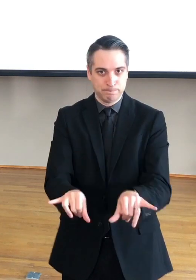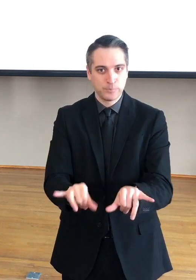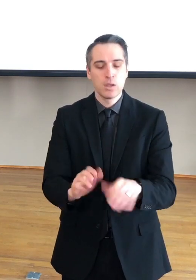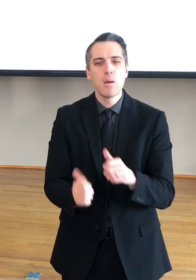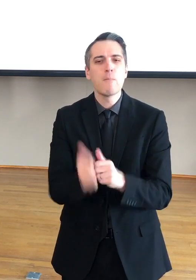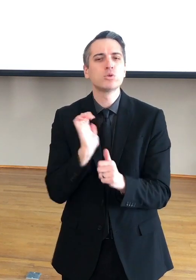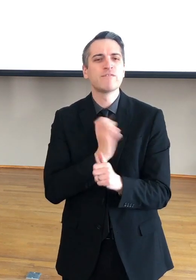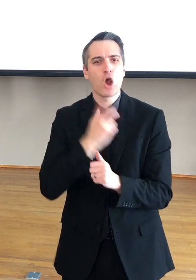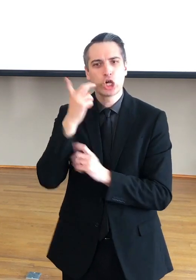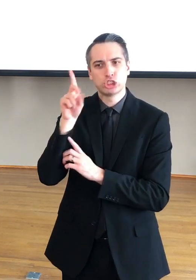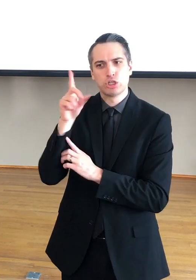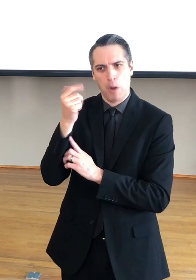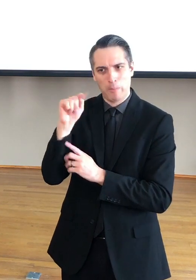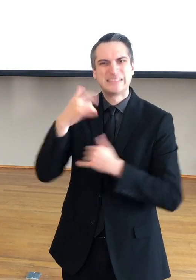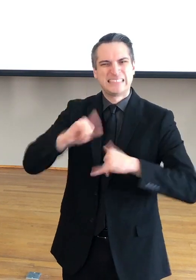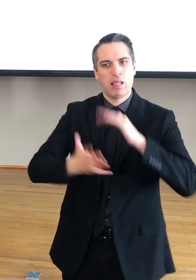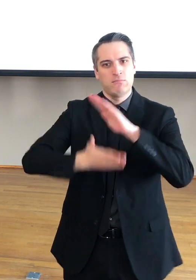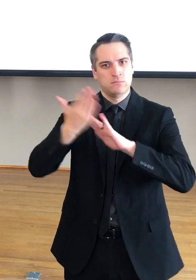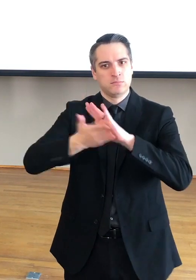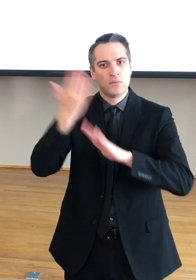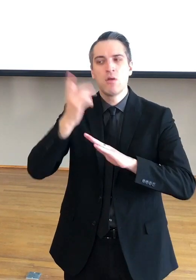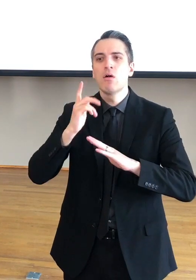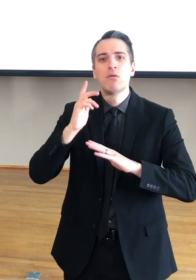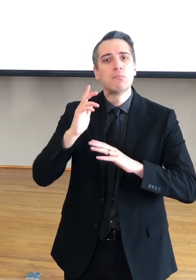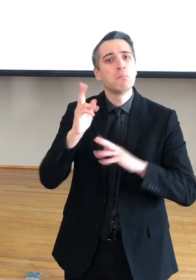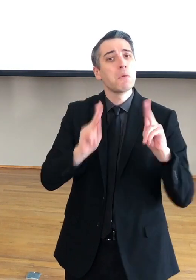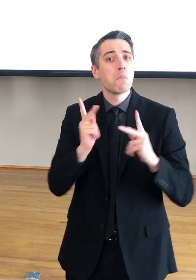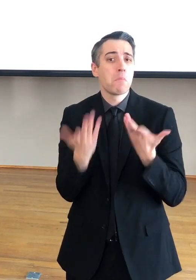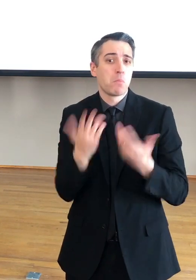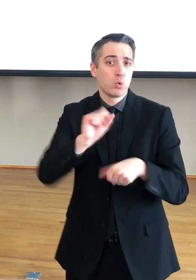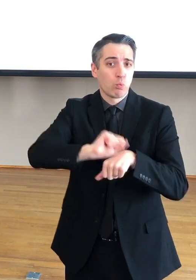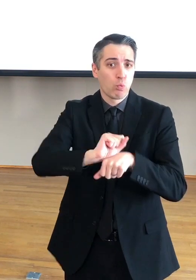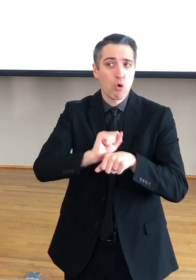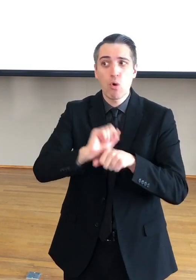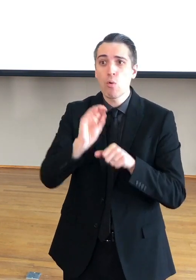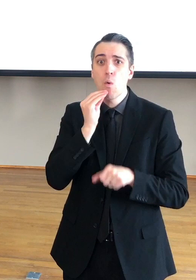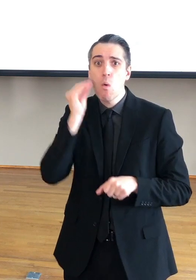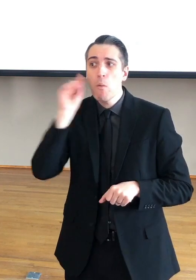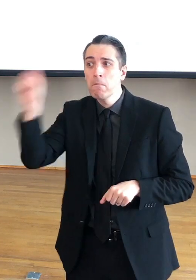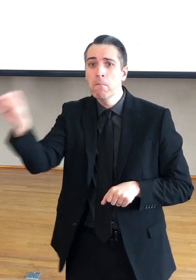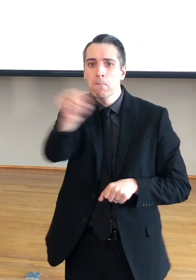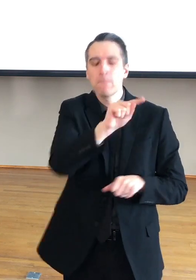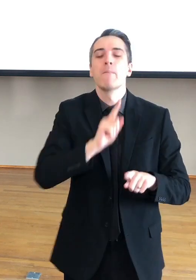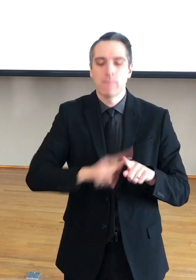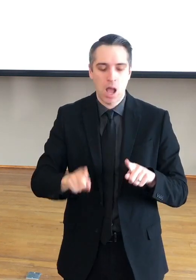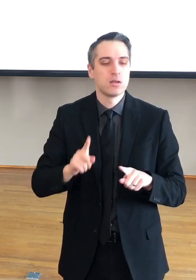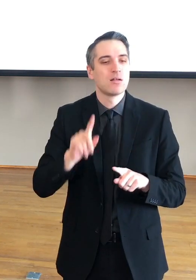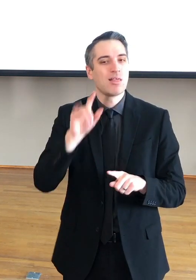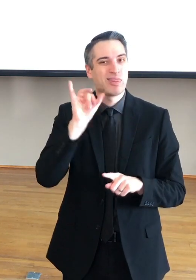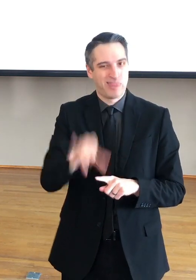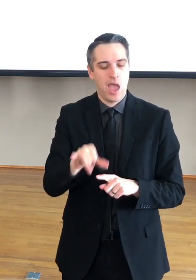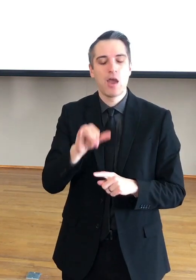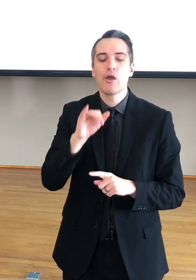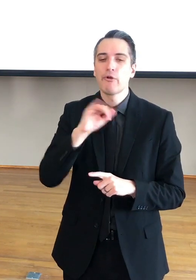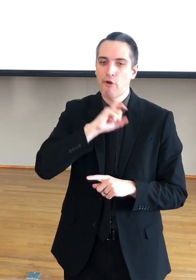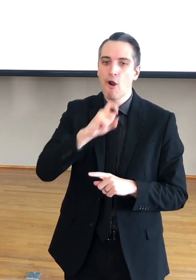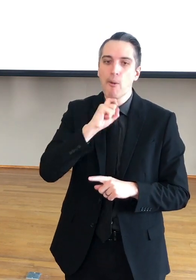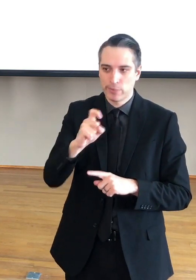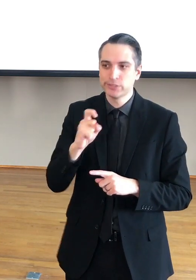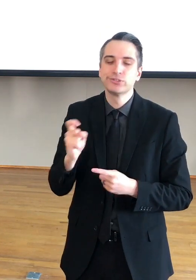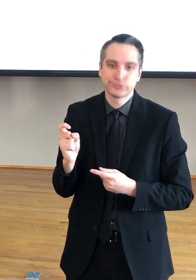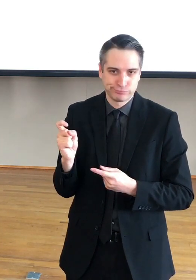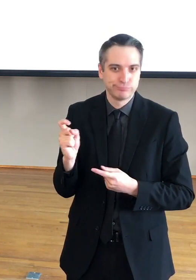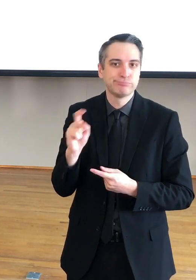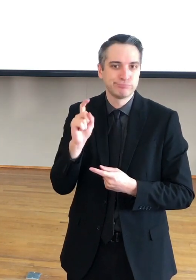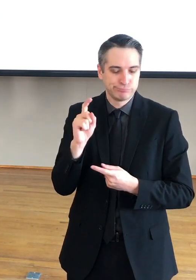remotely, but the essential services are still operating as normal, and we consider garbage collection as an essential service to provide